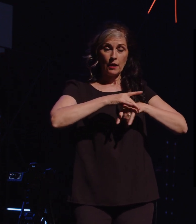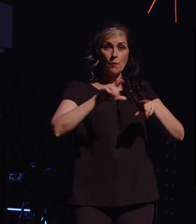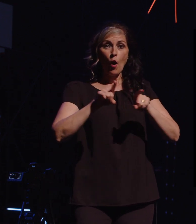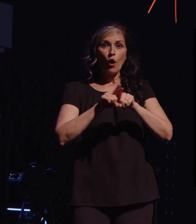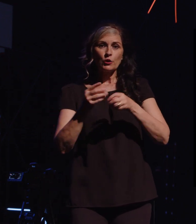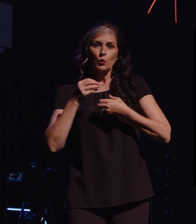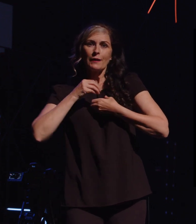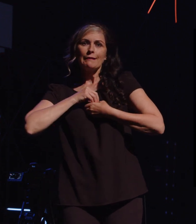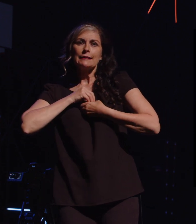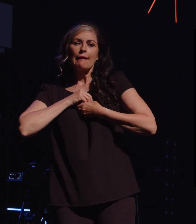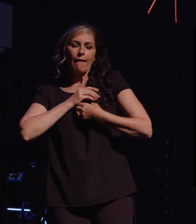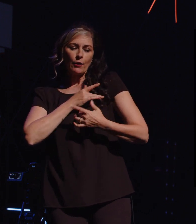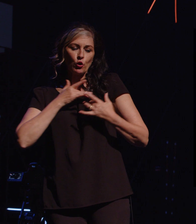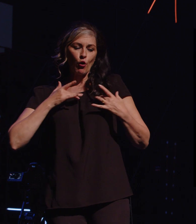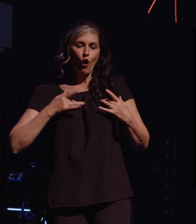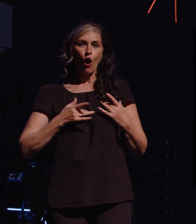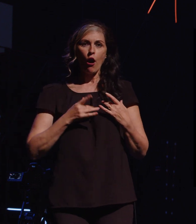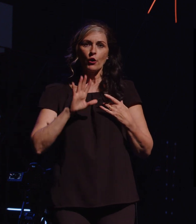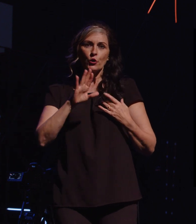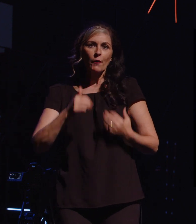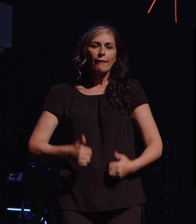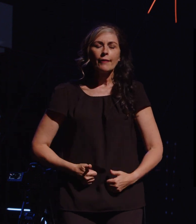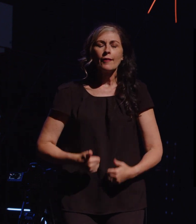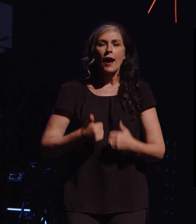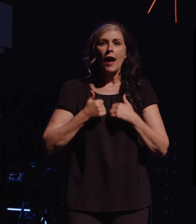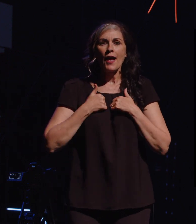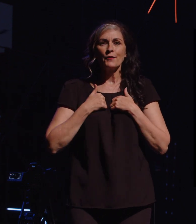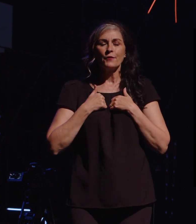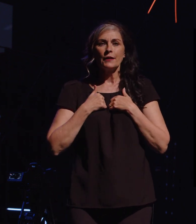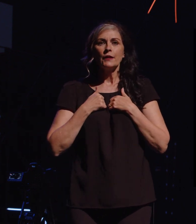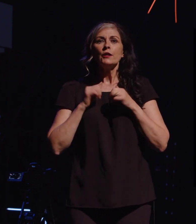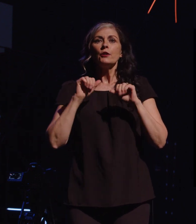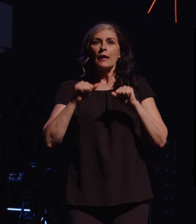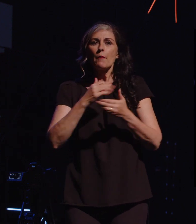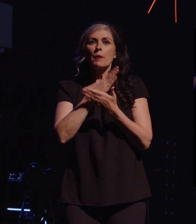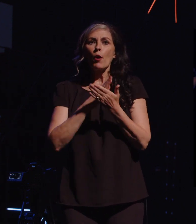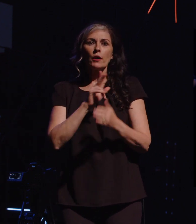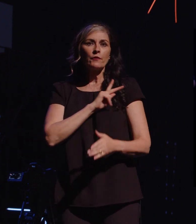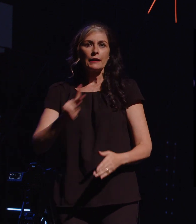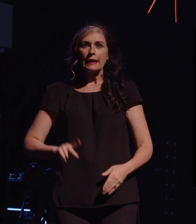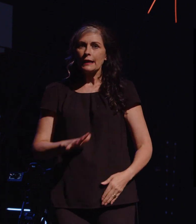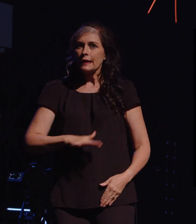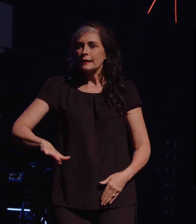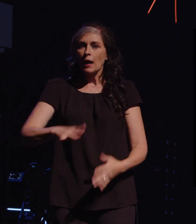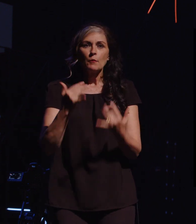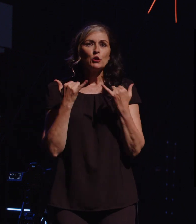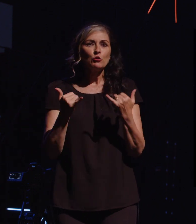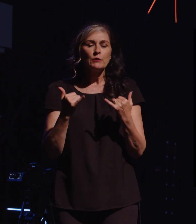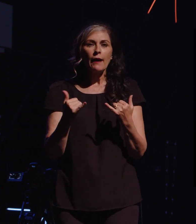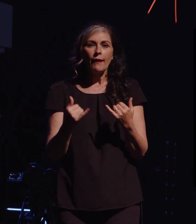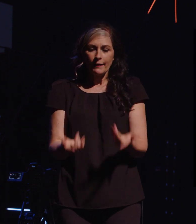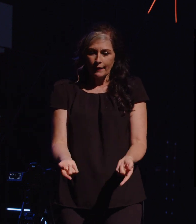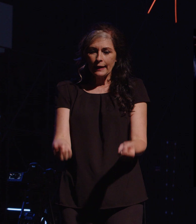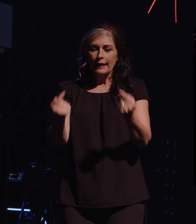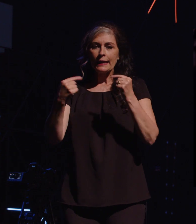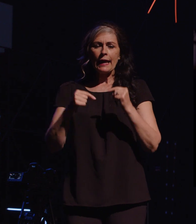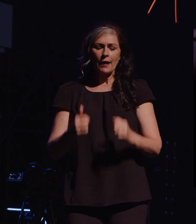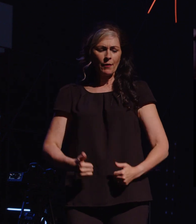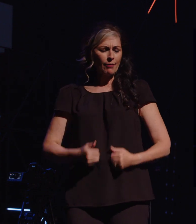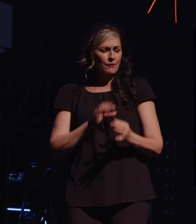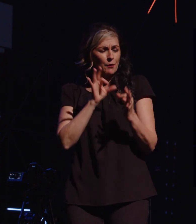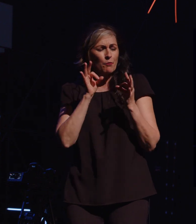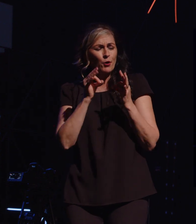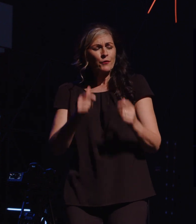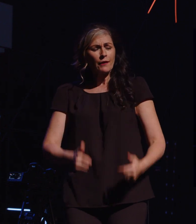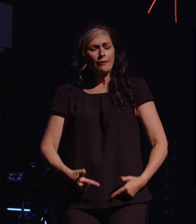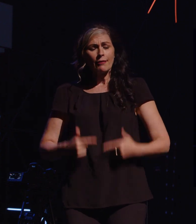your hearts, in your life. And you can be a part of his kingdom today. He came and lived a perfect life and